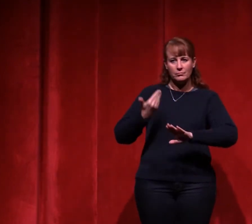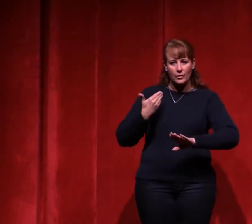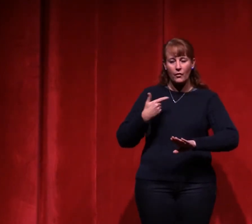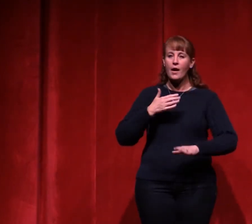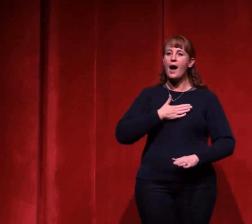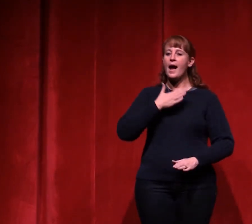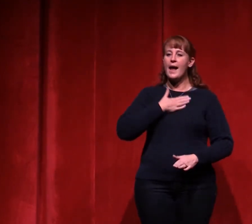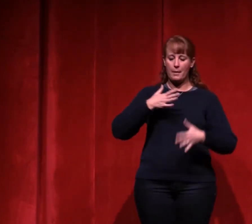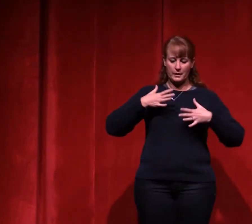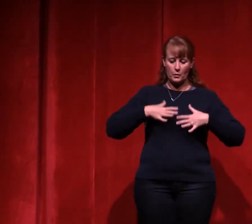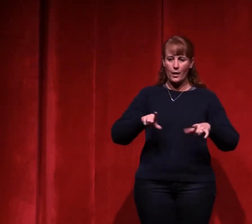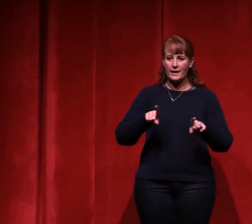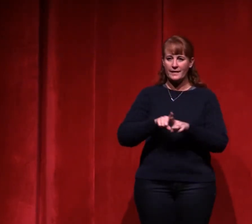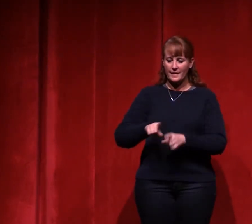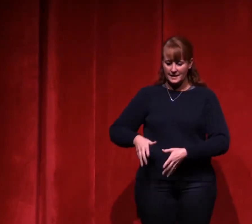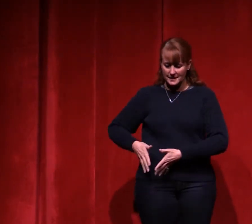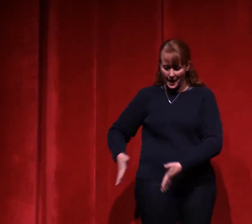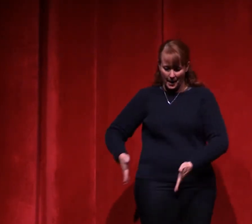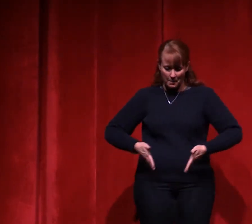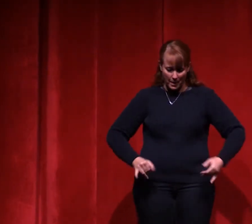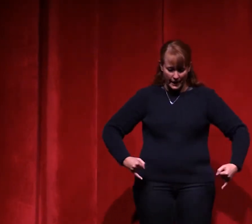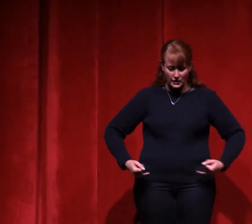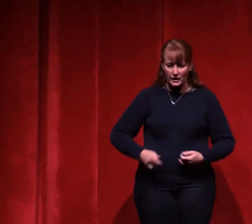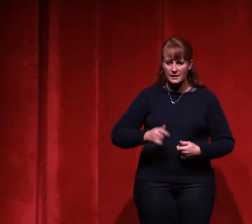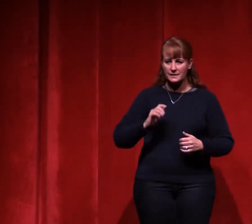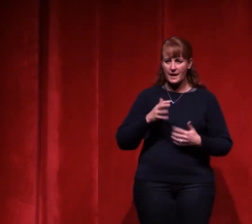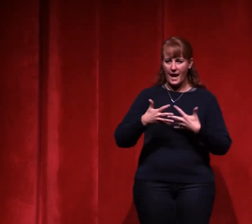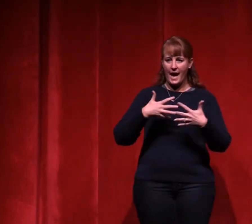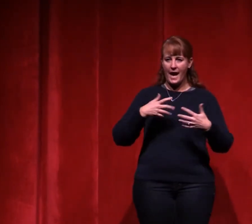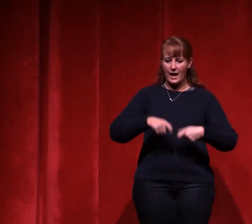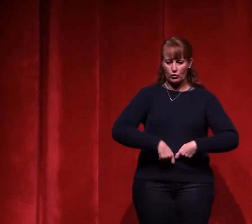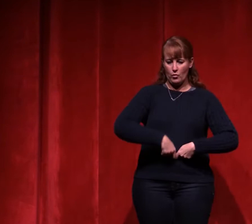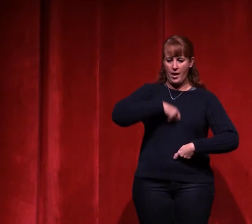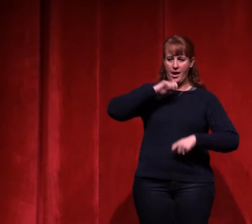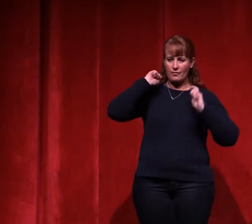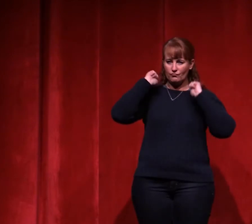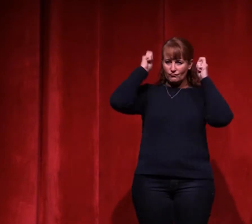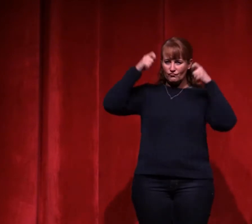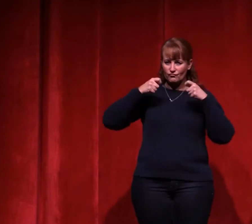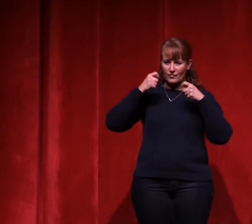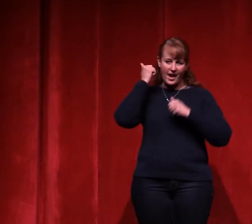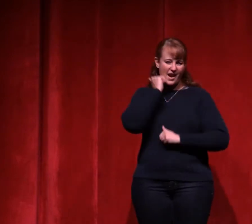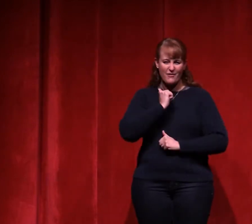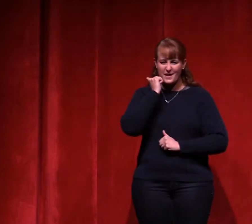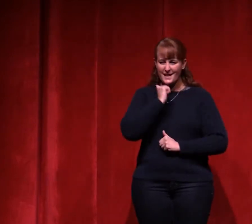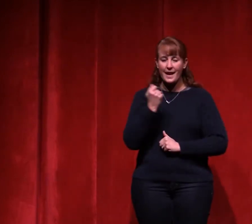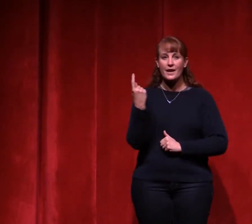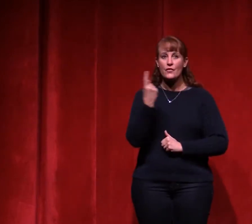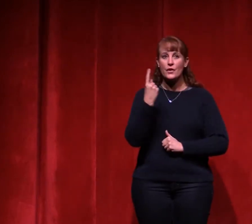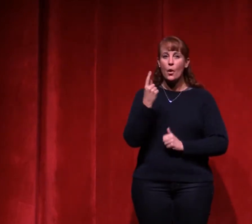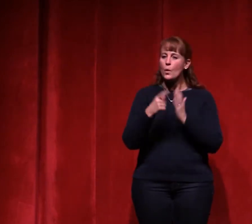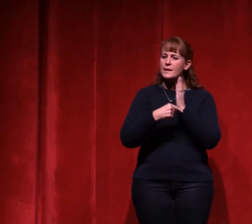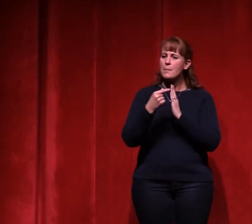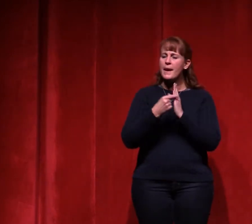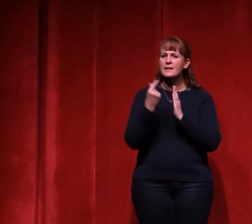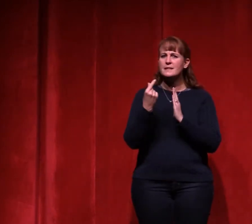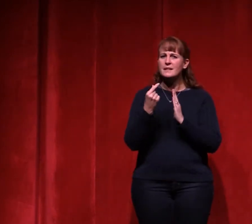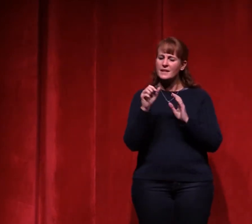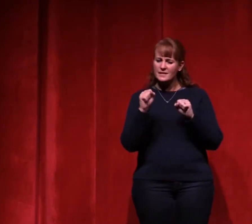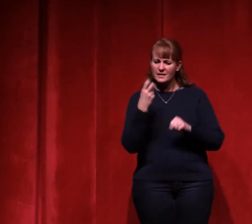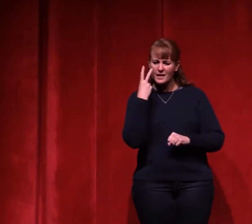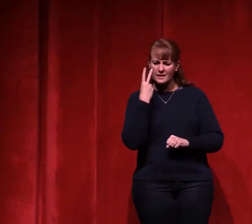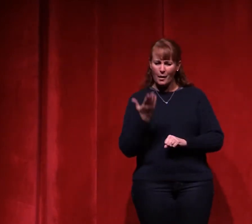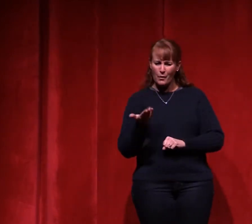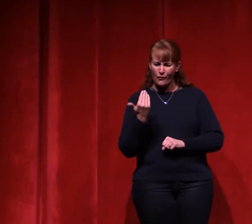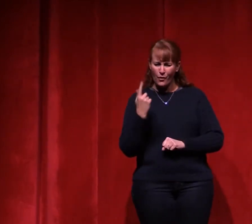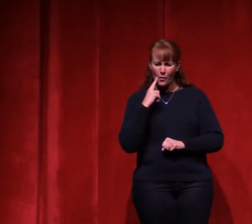happily wore the same baggy jeans and gray zip-up hoodie to school every day. And the only fashion magazines I ever flipped through